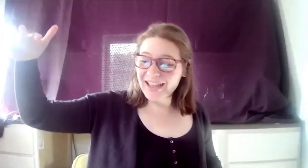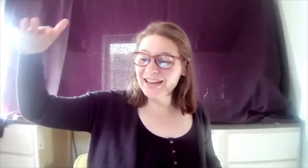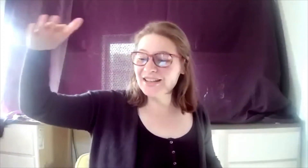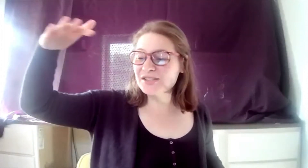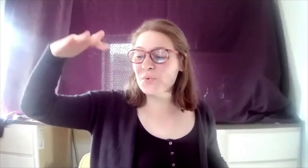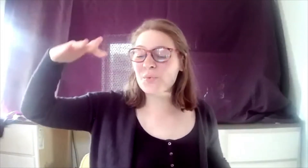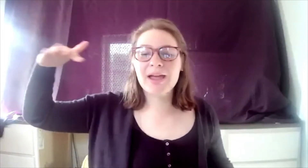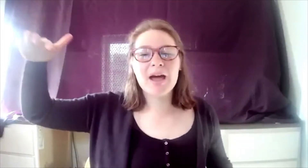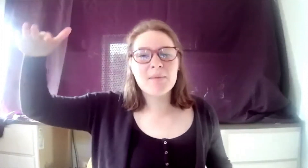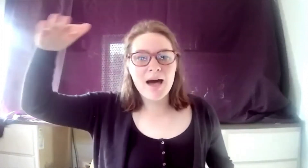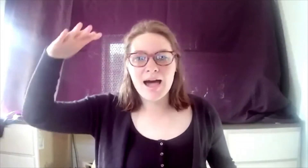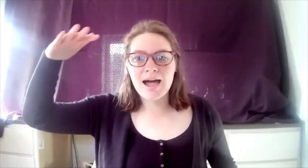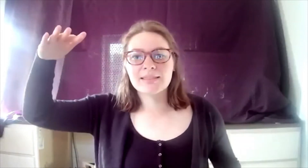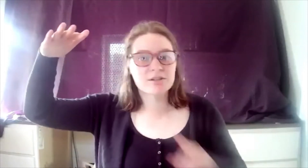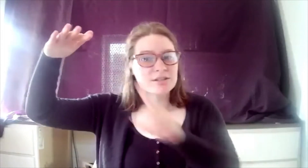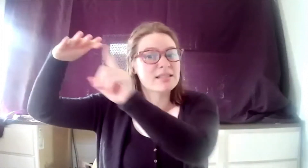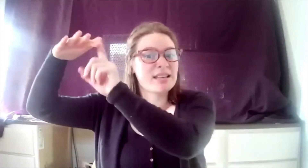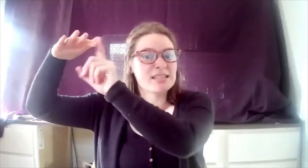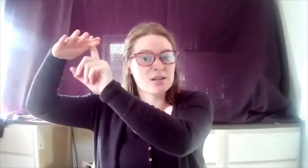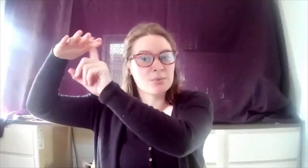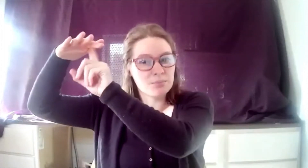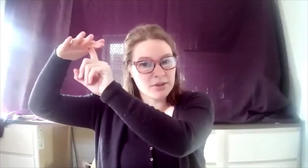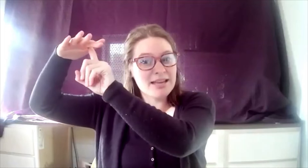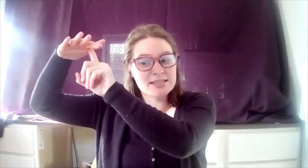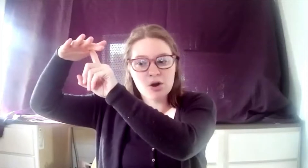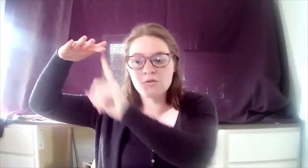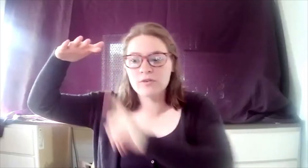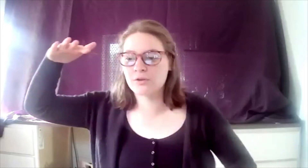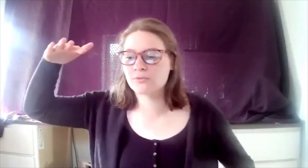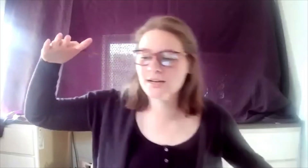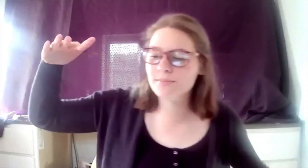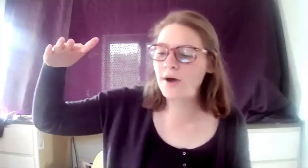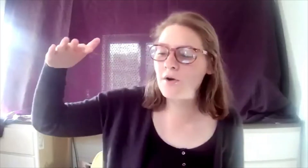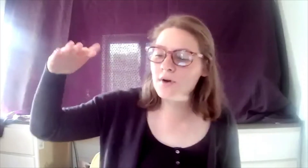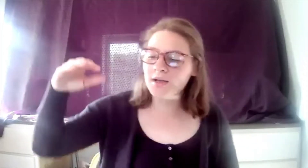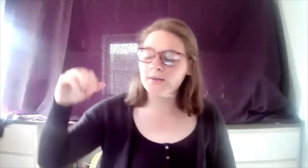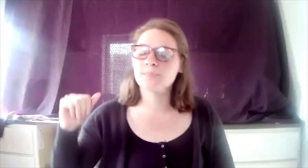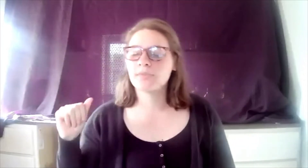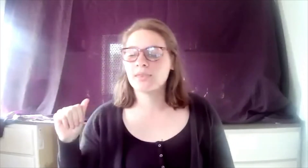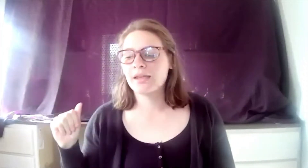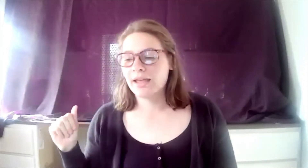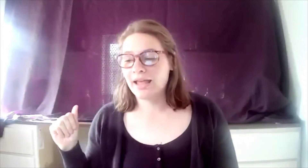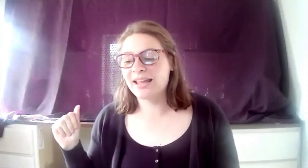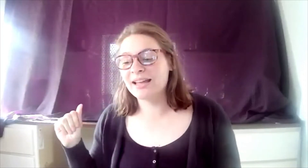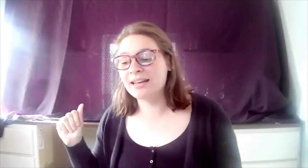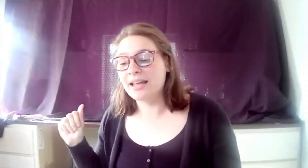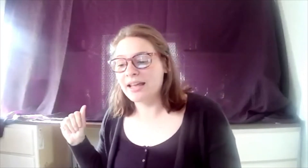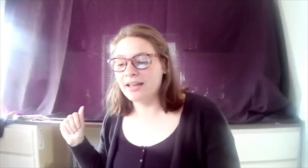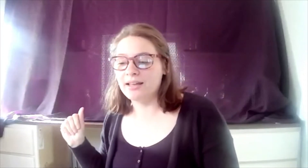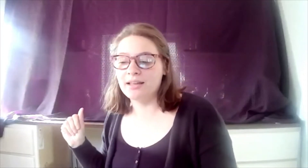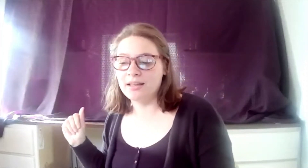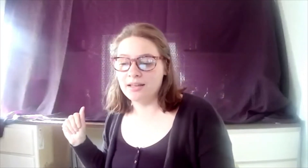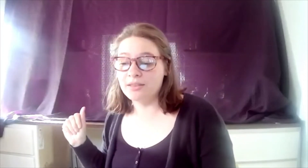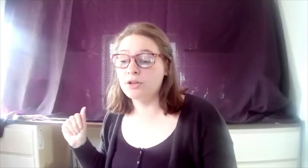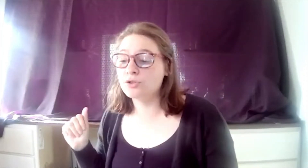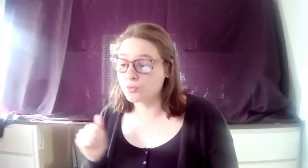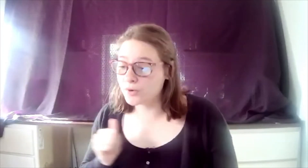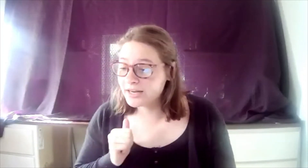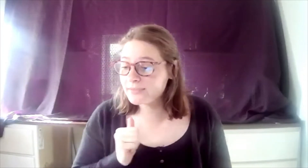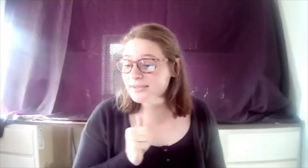Good. So way up high, there's this place over the rainbow. And the dreams